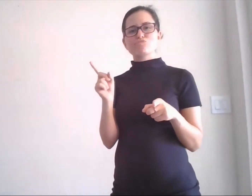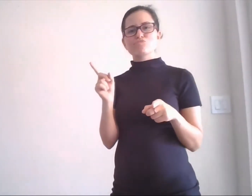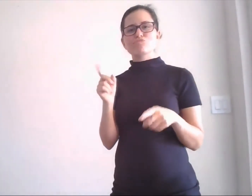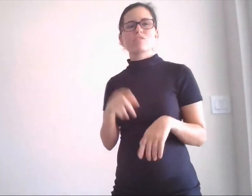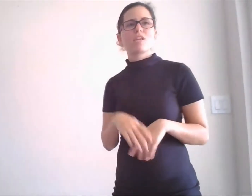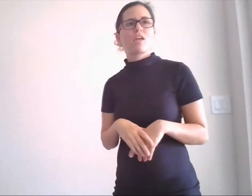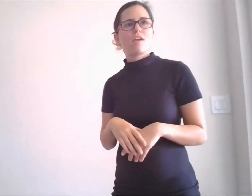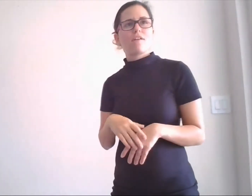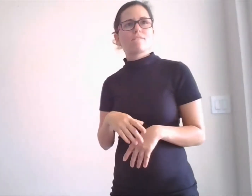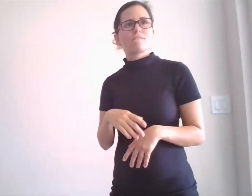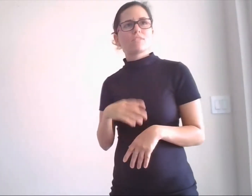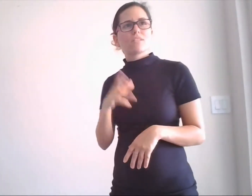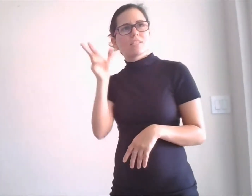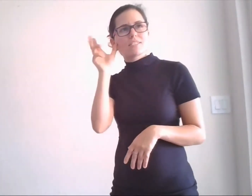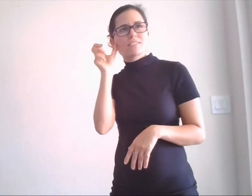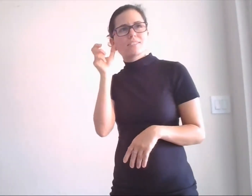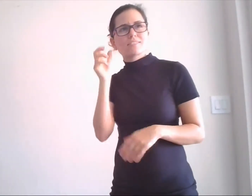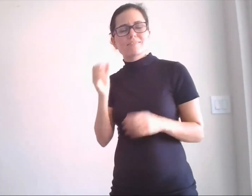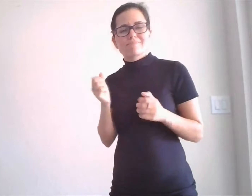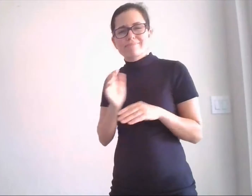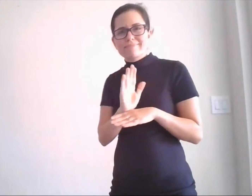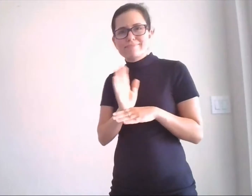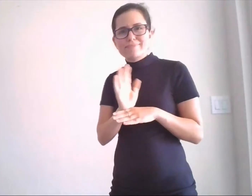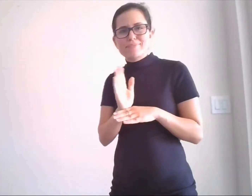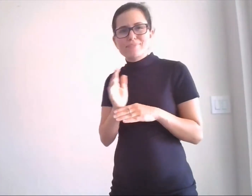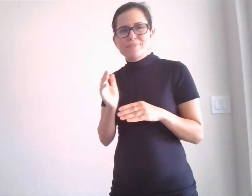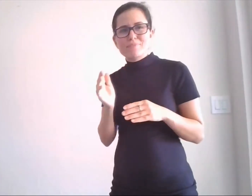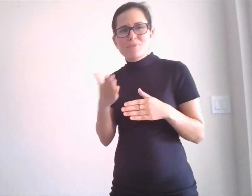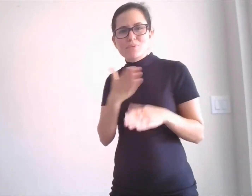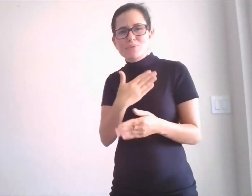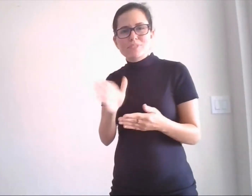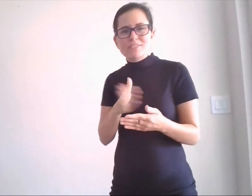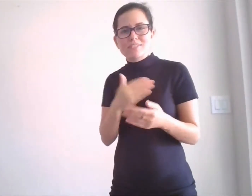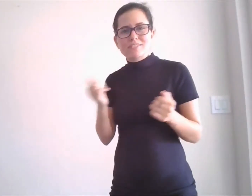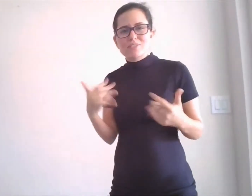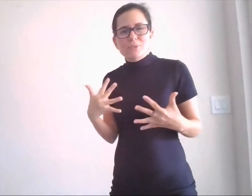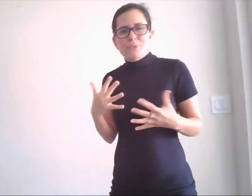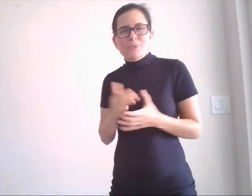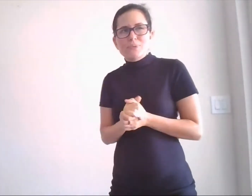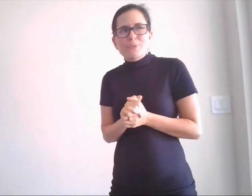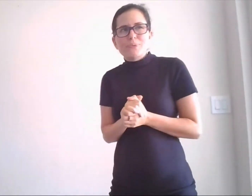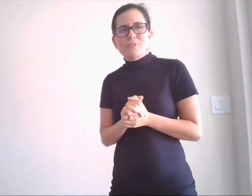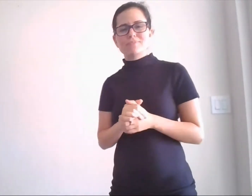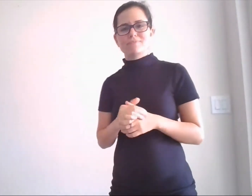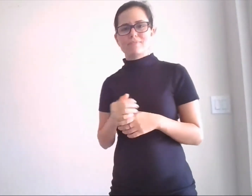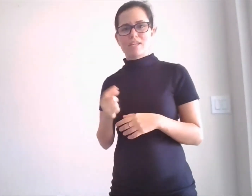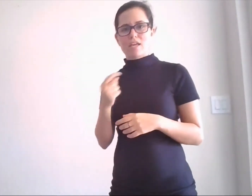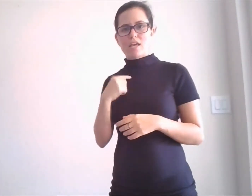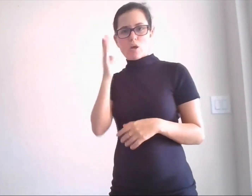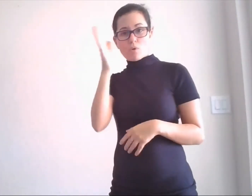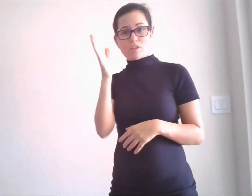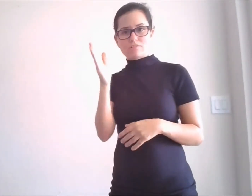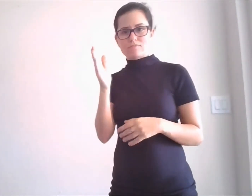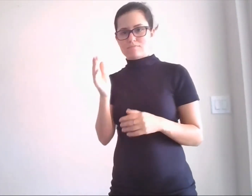point. Right? I will make everything that needs to happen to get to that point. But then inevitably, when I get there, I'm